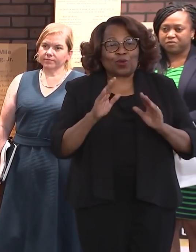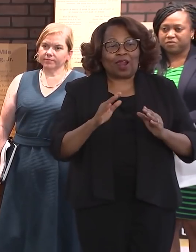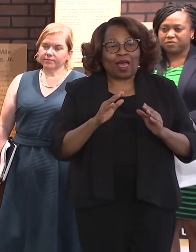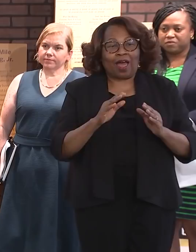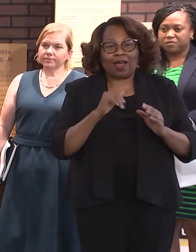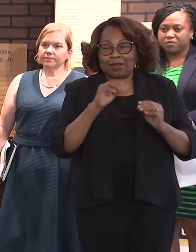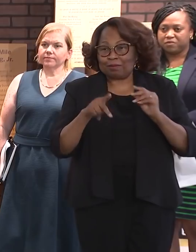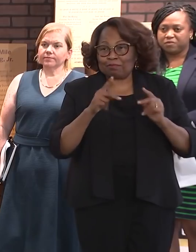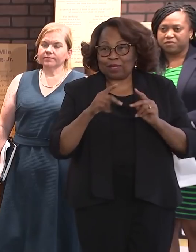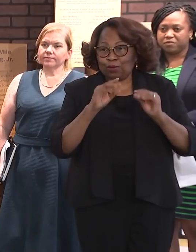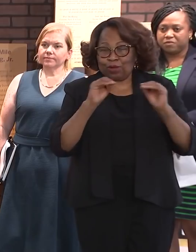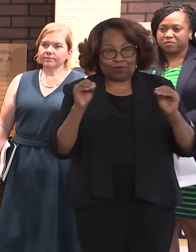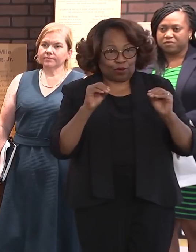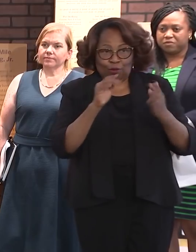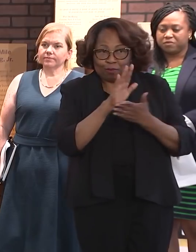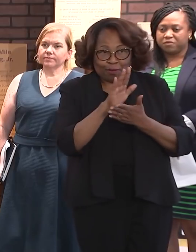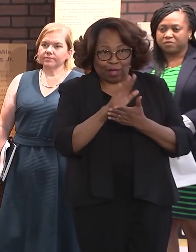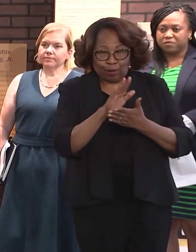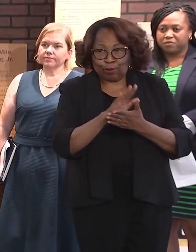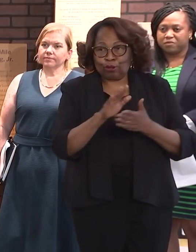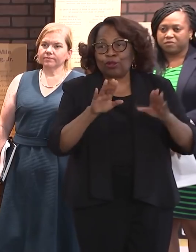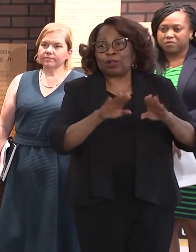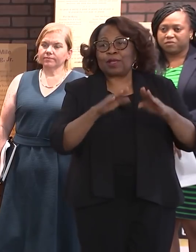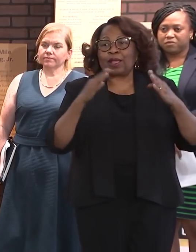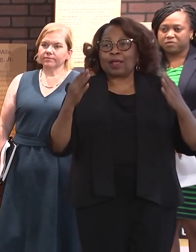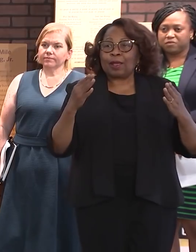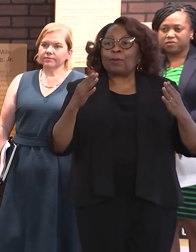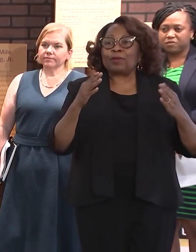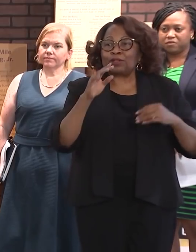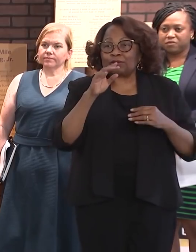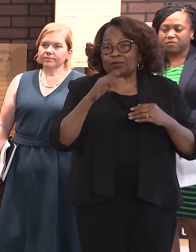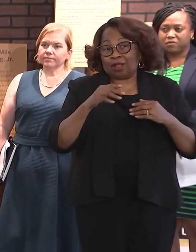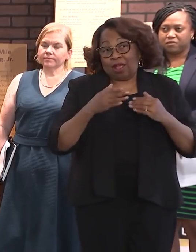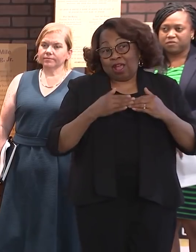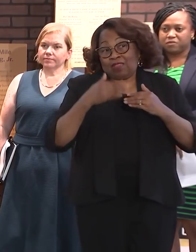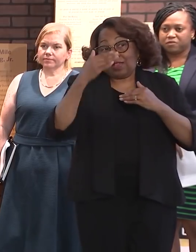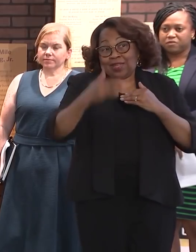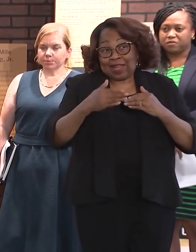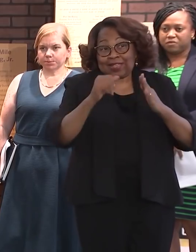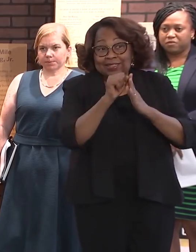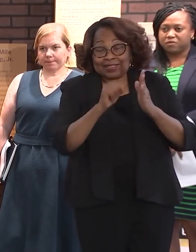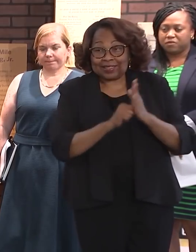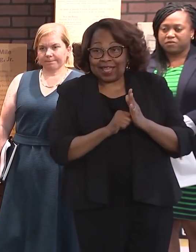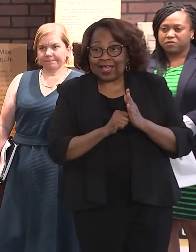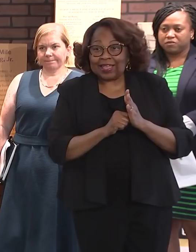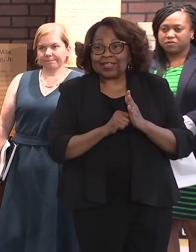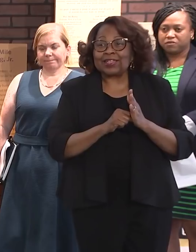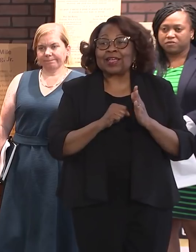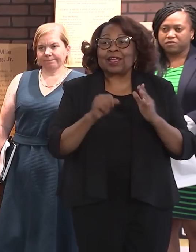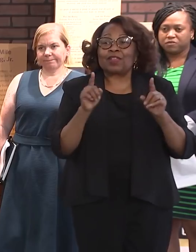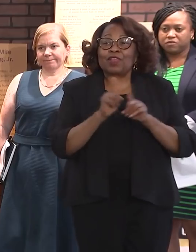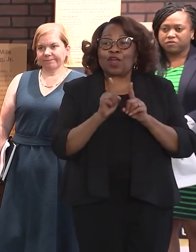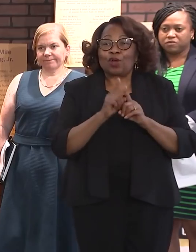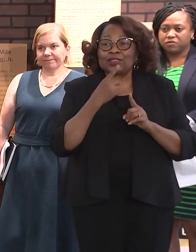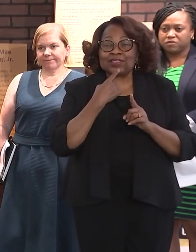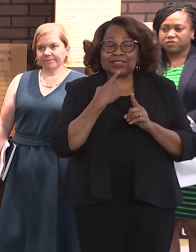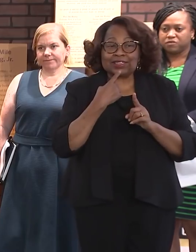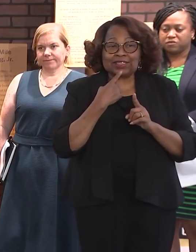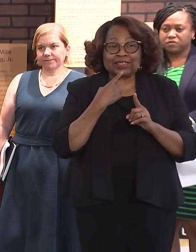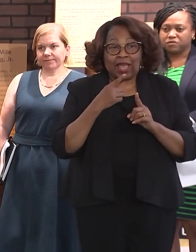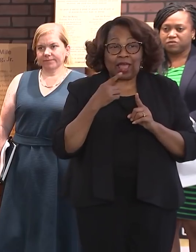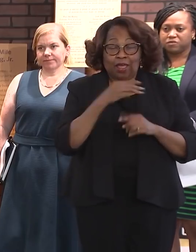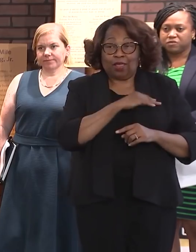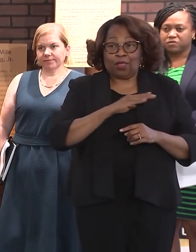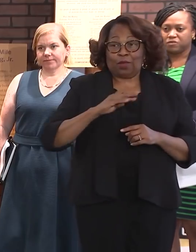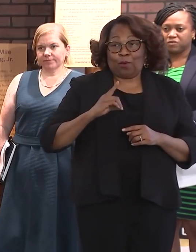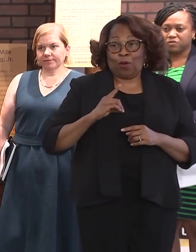across the state, a bill that would make it open to undocumented residents across the state. She also said that these board members are not